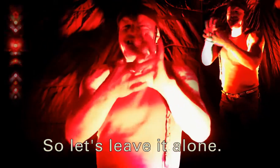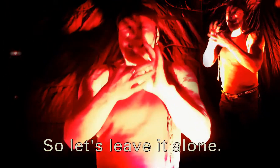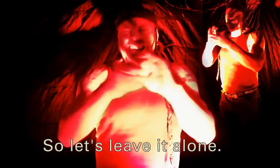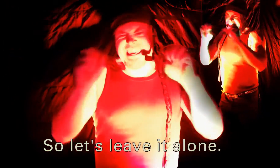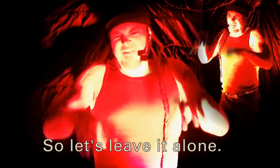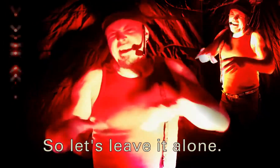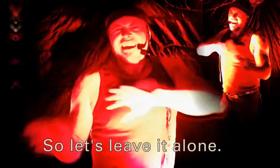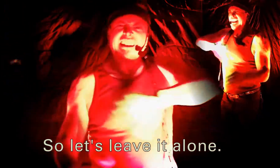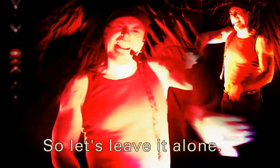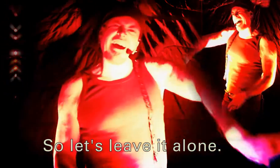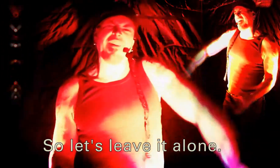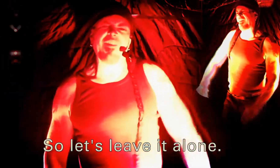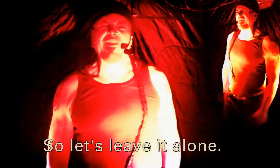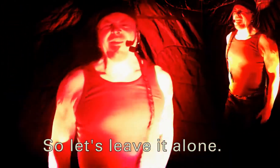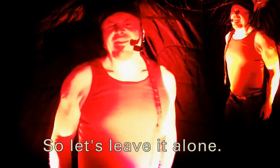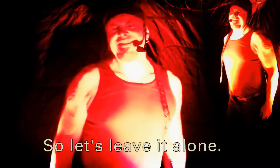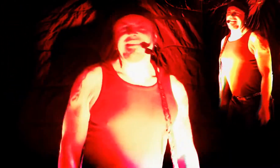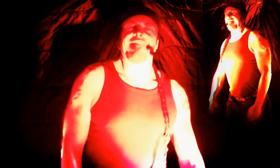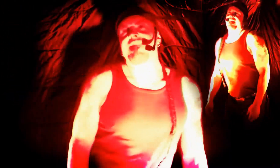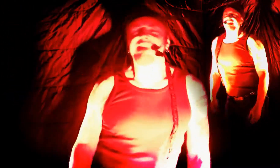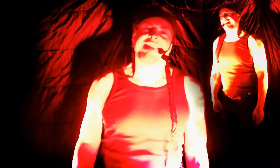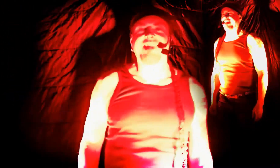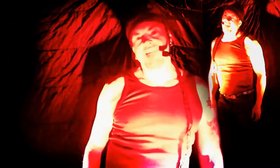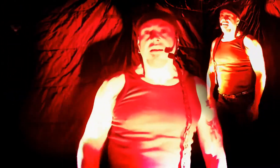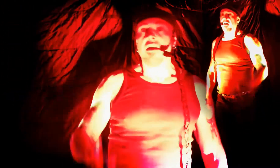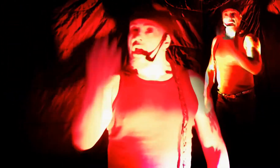So let's leave it alone,